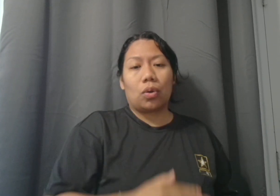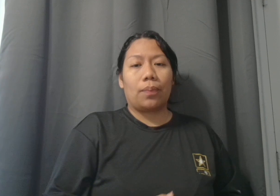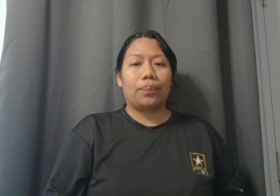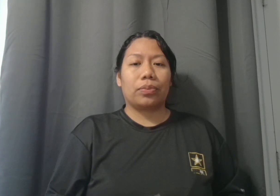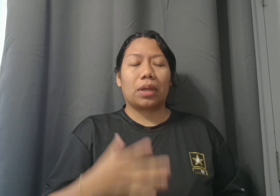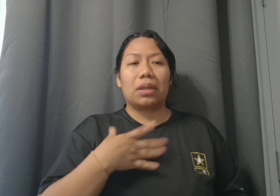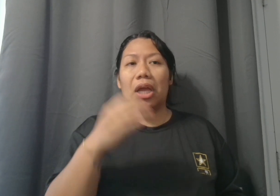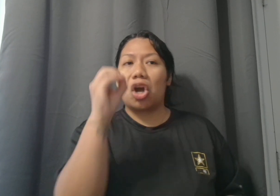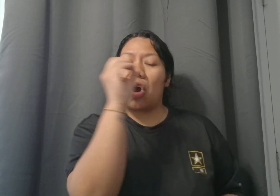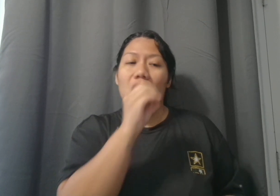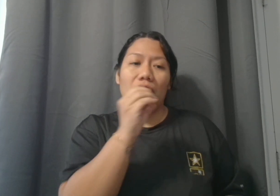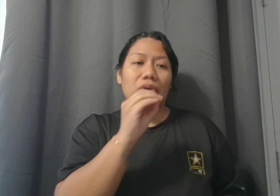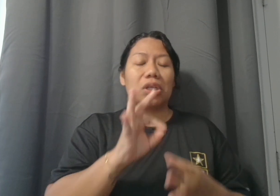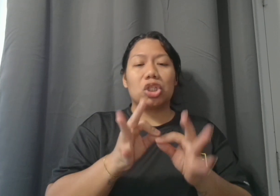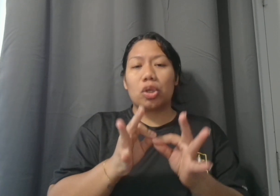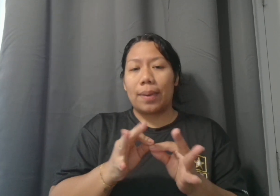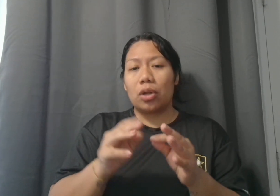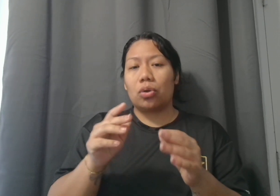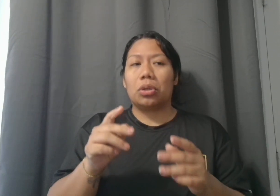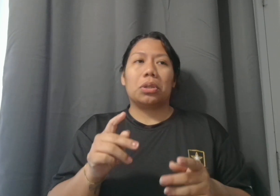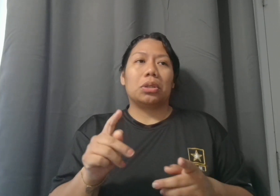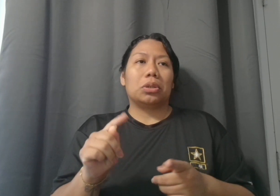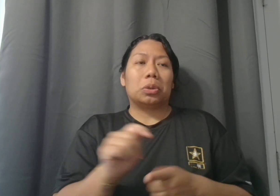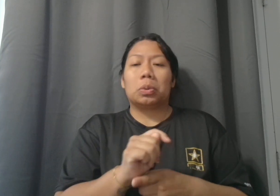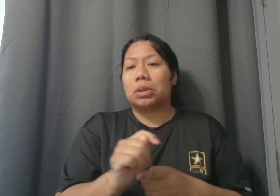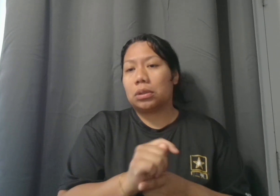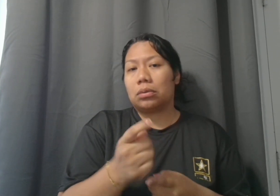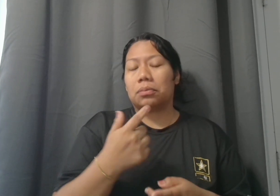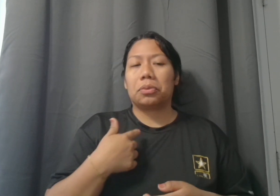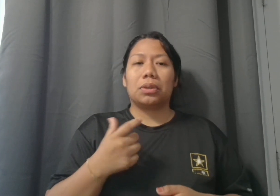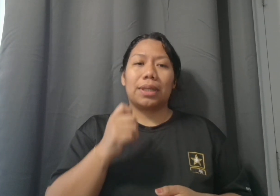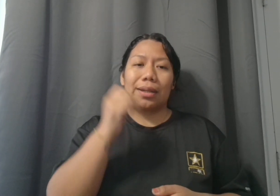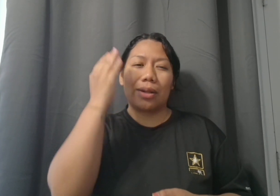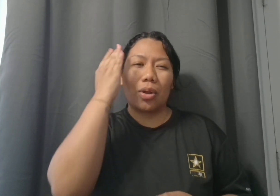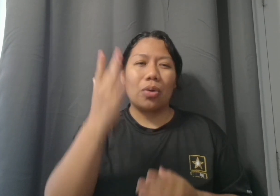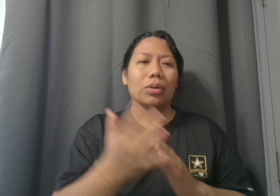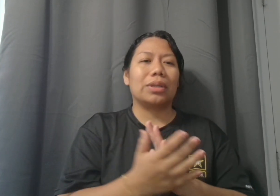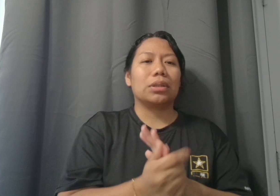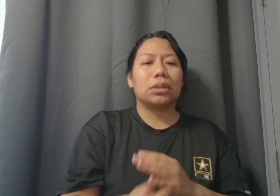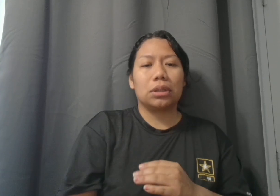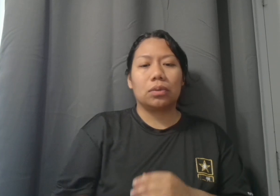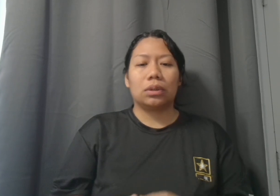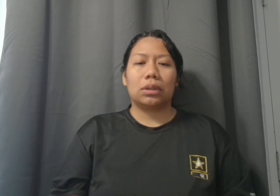oral interpreter trainers and knowledgeable, experienced speech readers, before hiring.